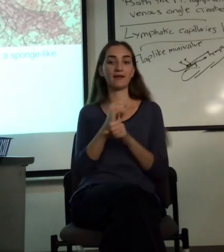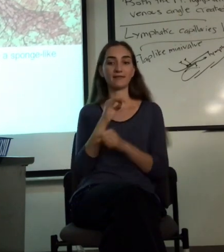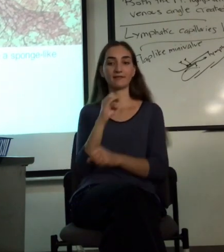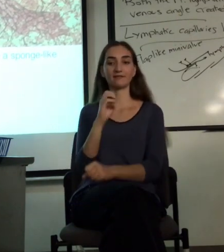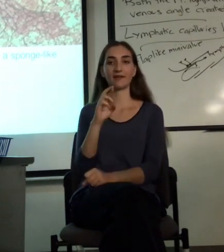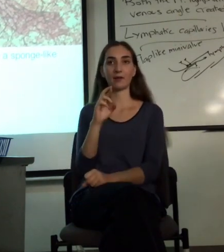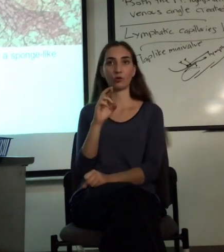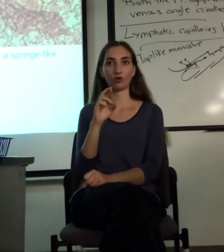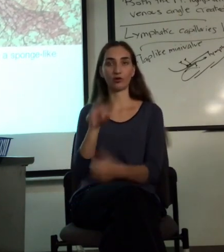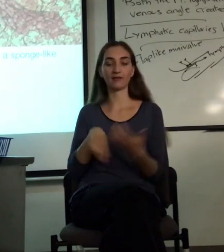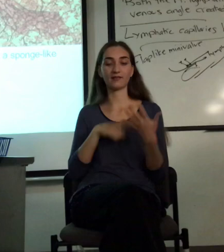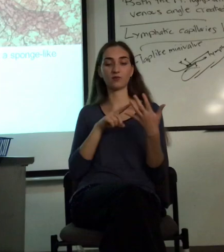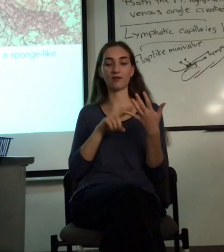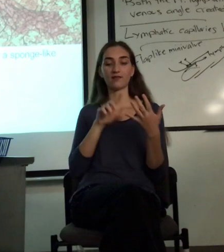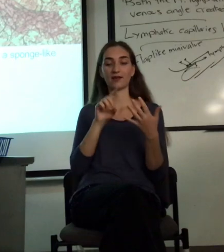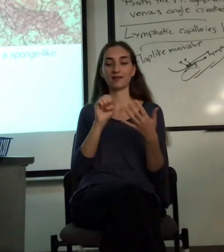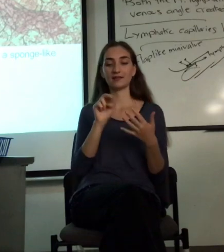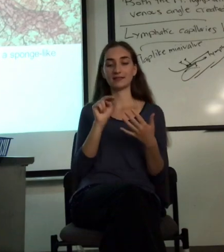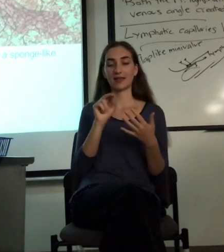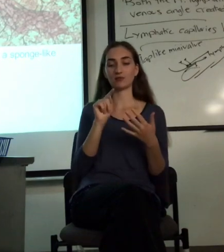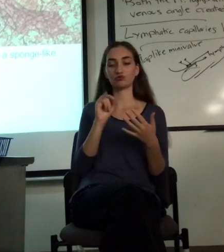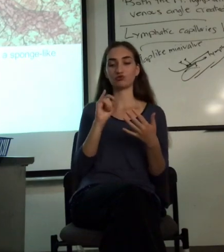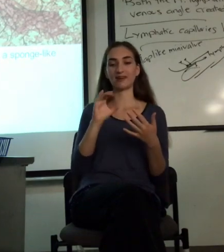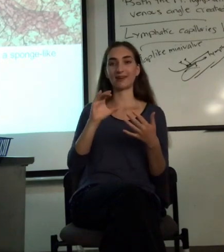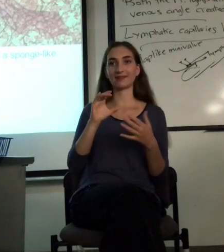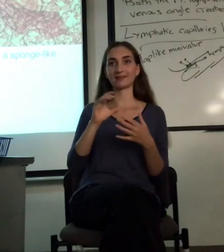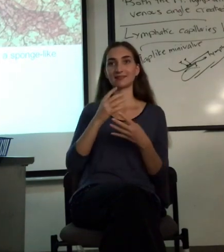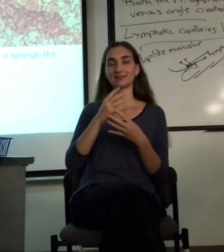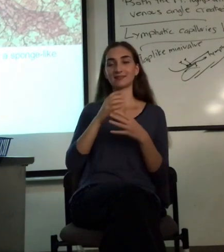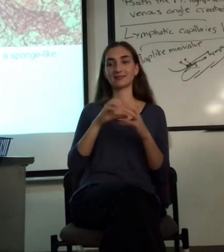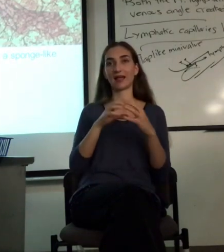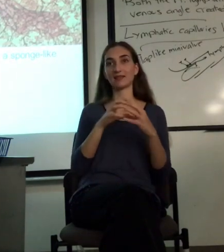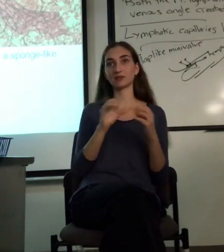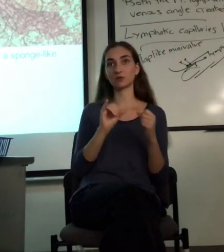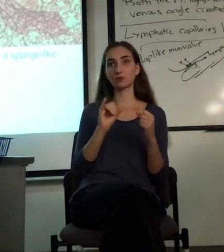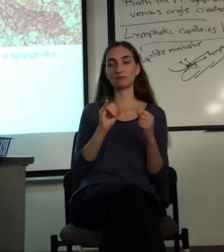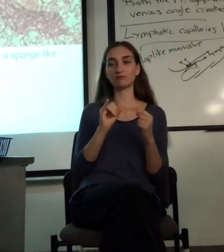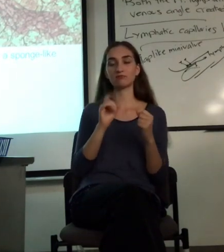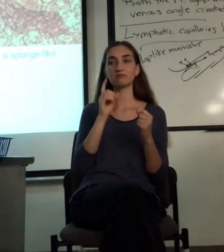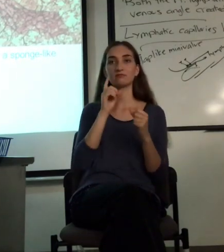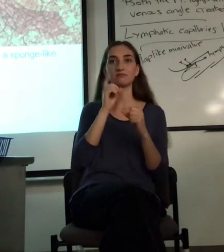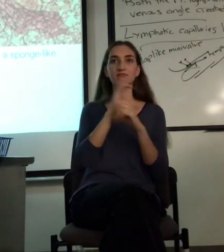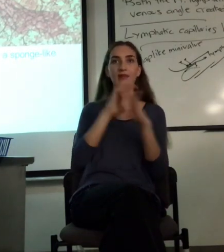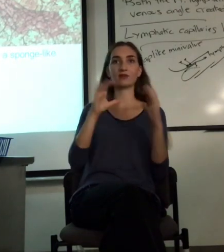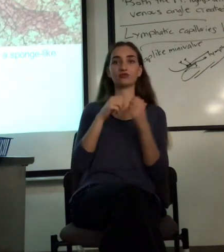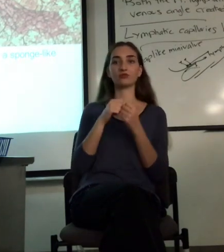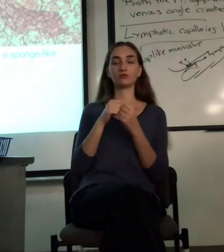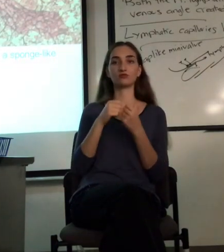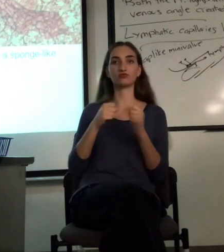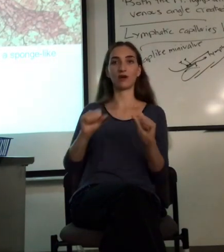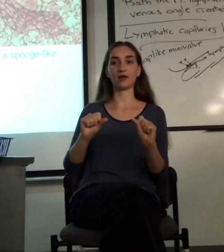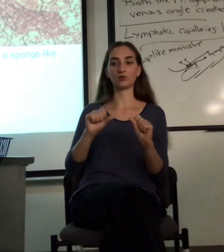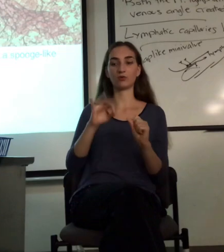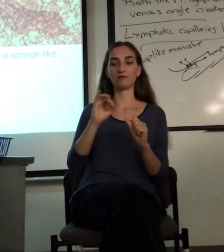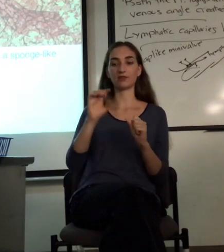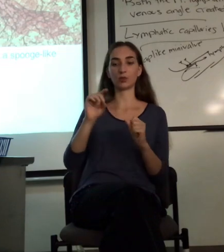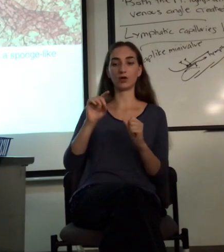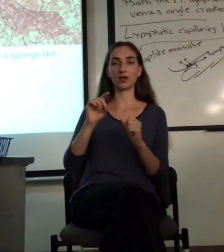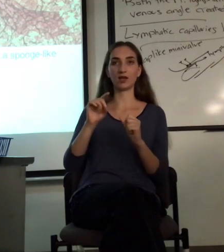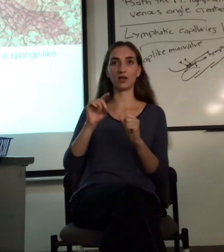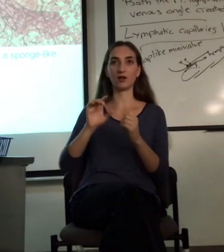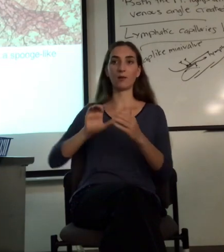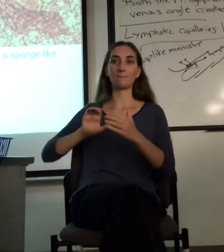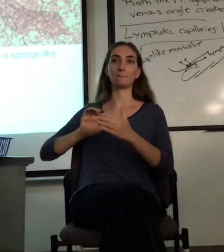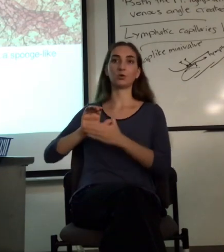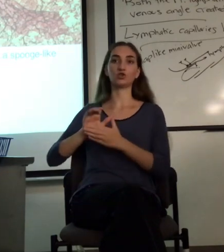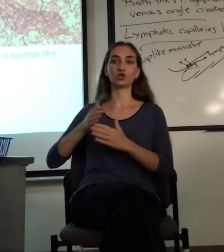this sponge-like mesh. I mean, imagine trying to push fluid through a mesh like this. It slows it down, and that's good. You only give